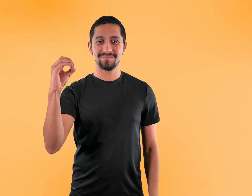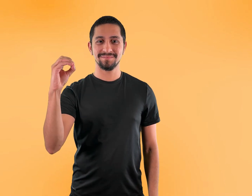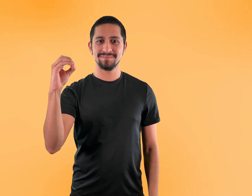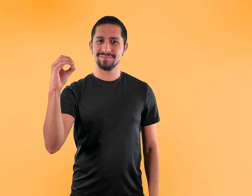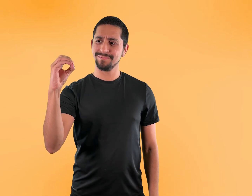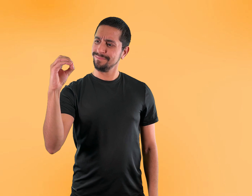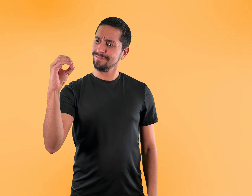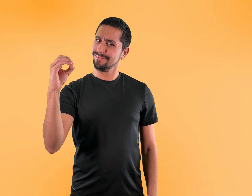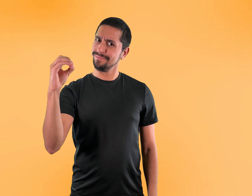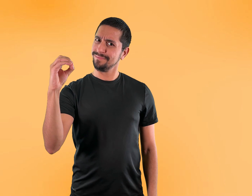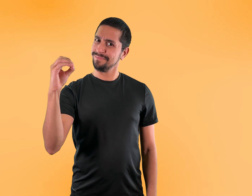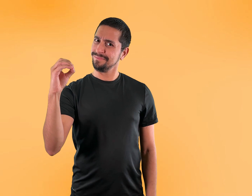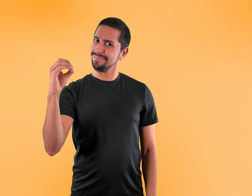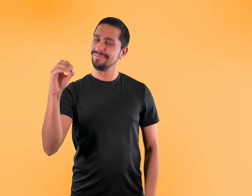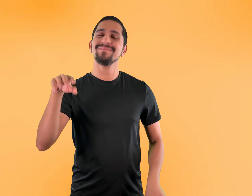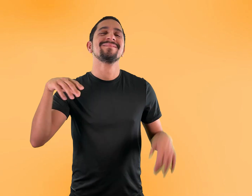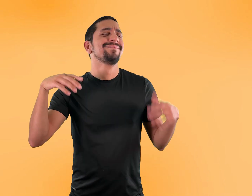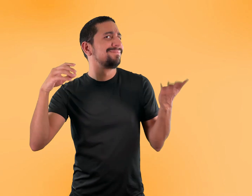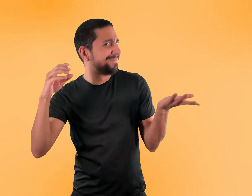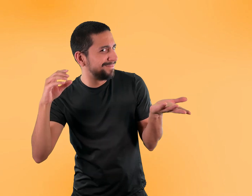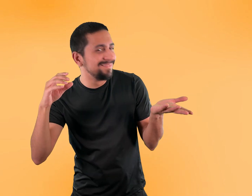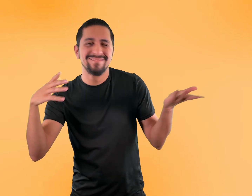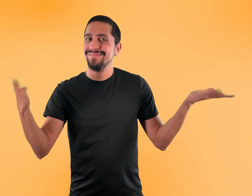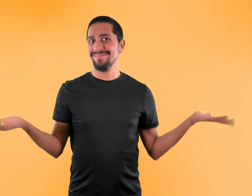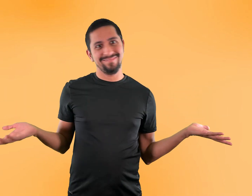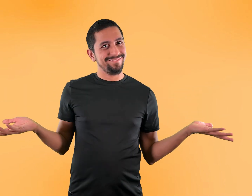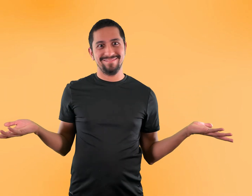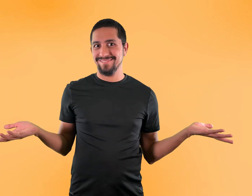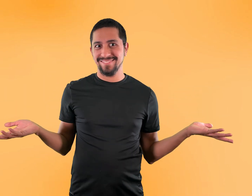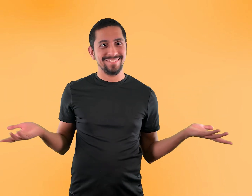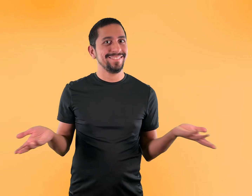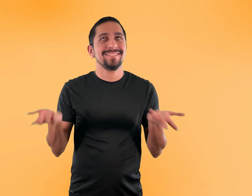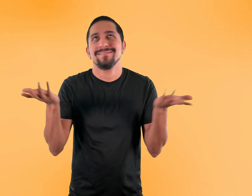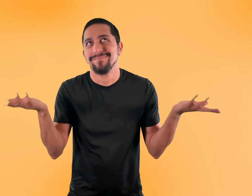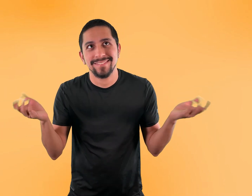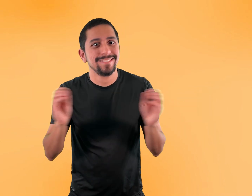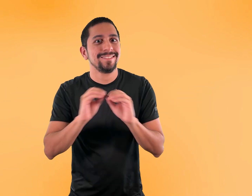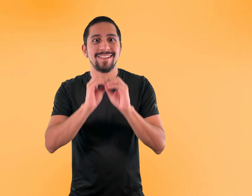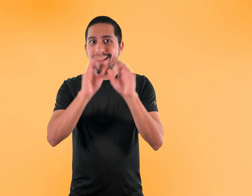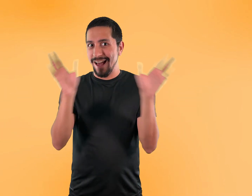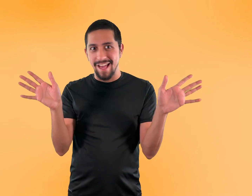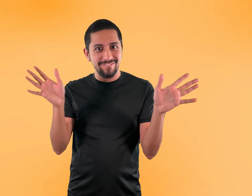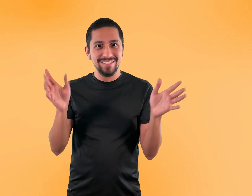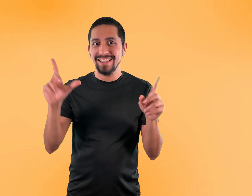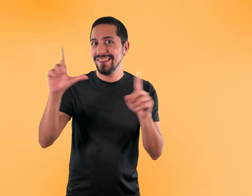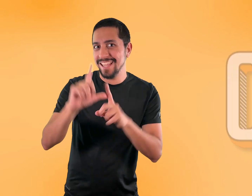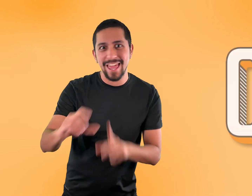Any ideas? That's right! This is the letter O.